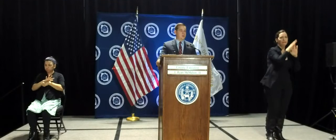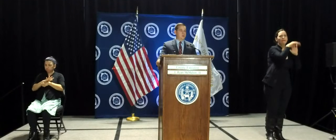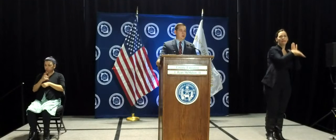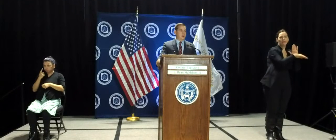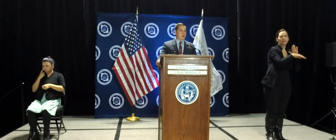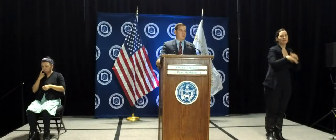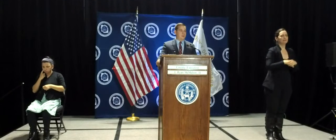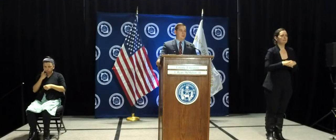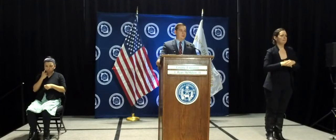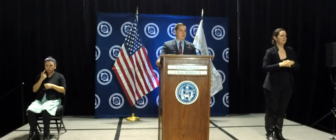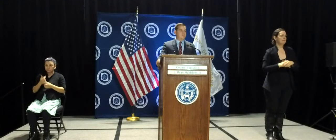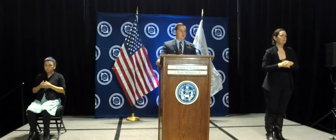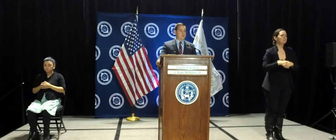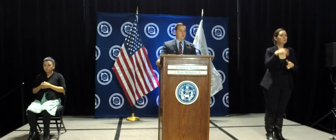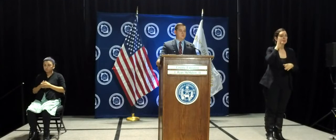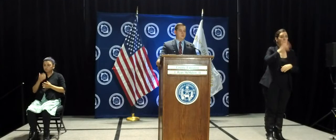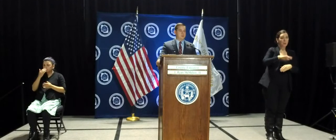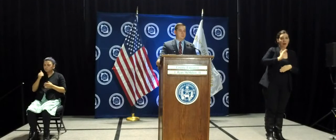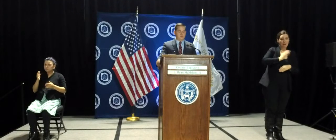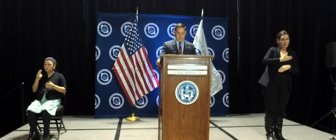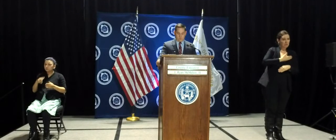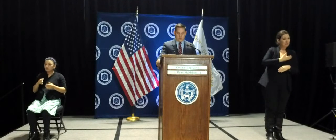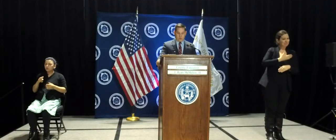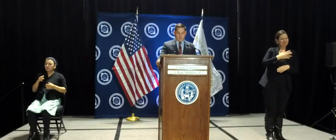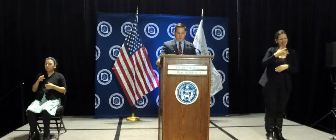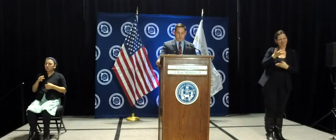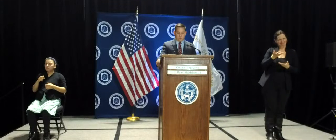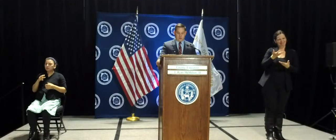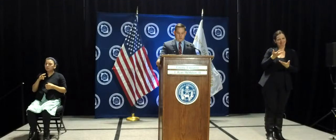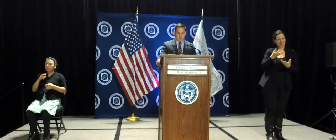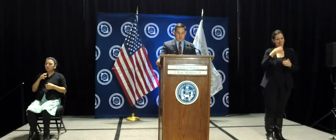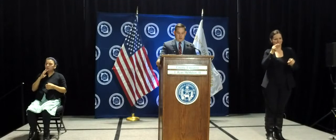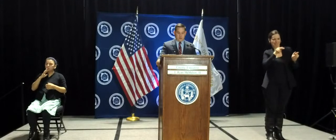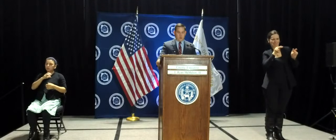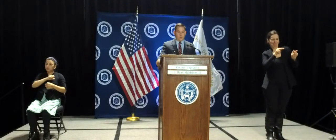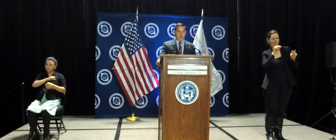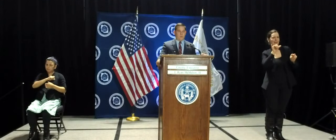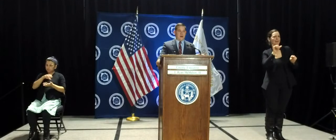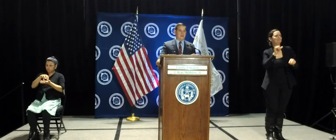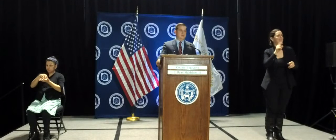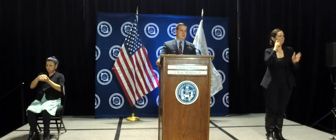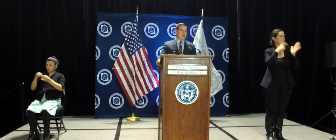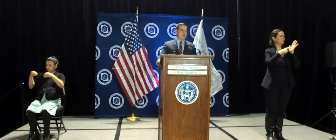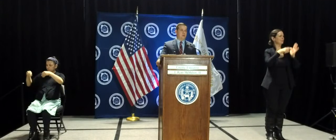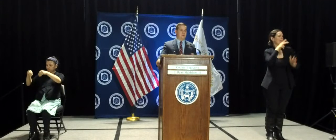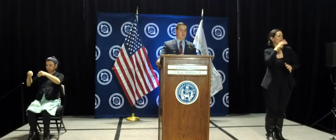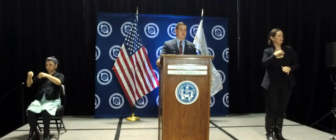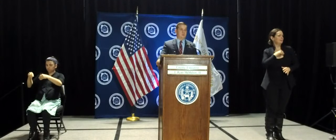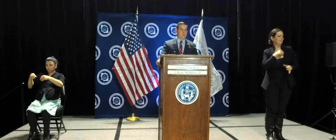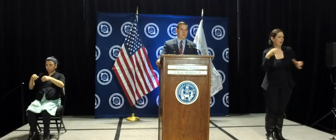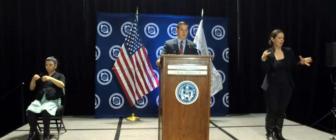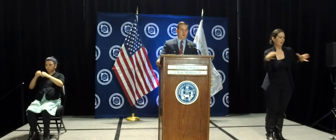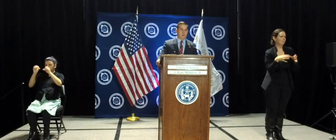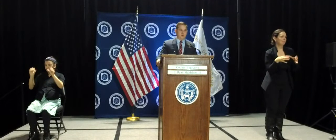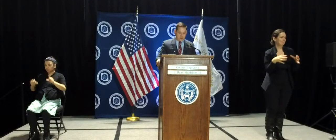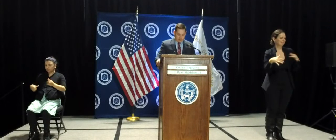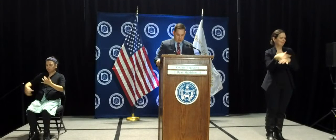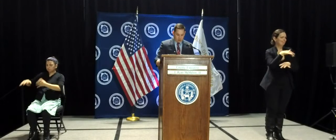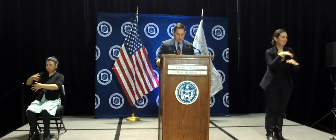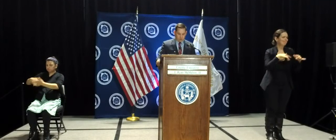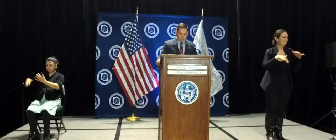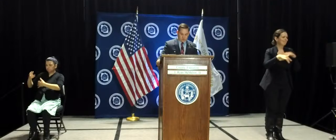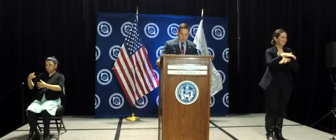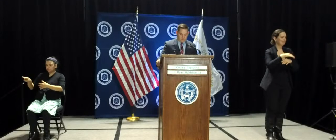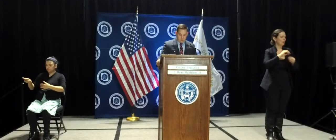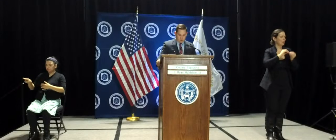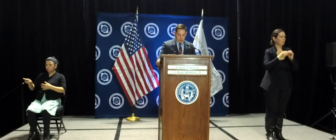there. It looks like maybe we'll get a couple slower days, but then we go back into the gathering schedule, and we can talk about that. And I know